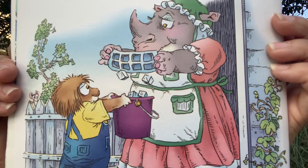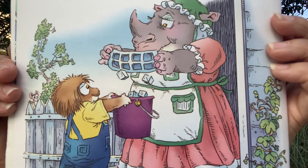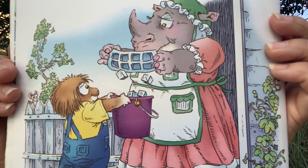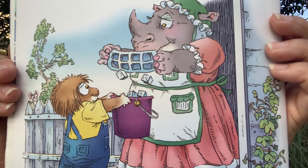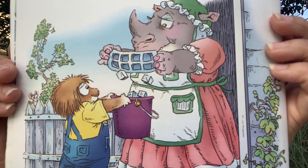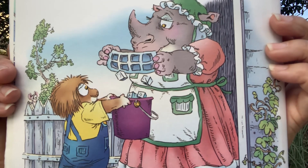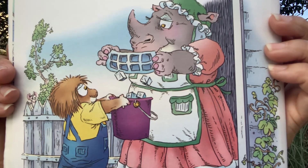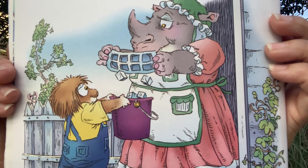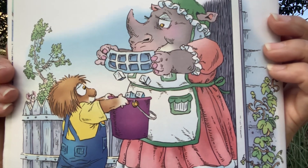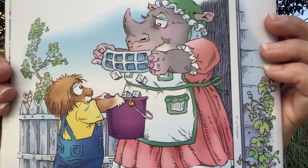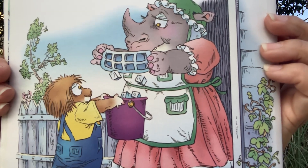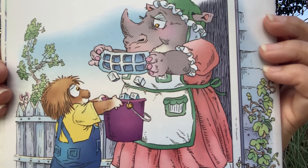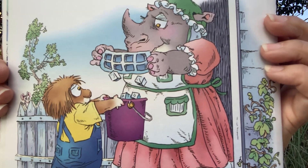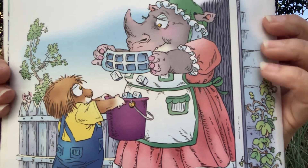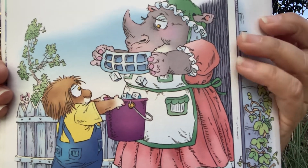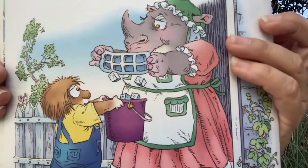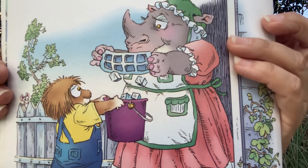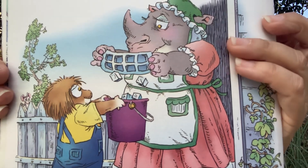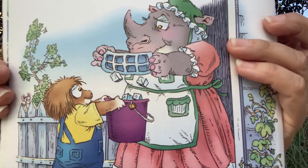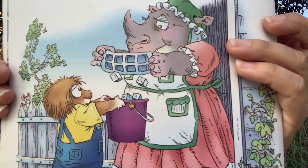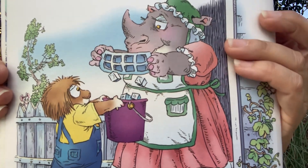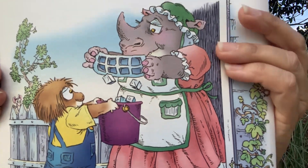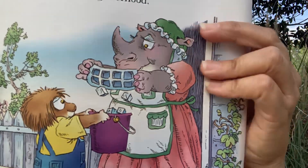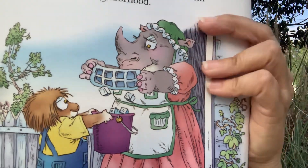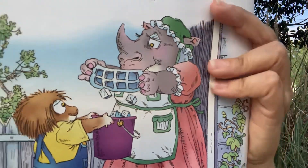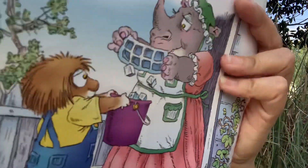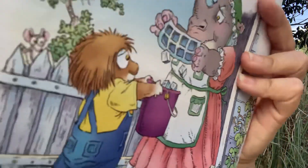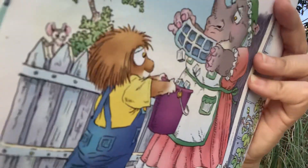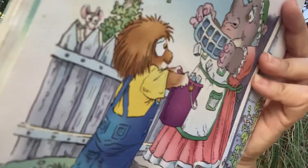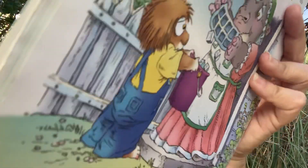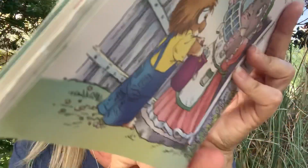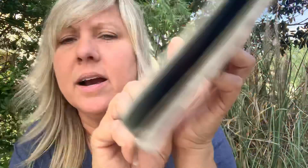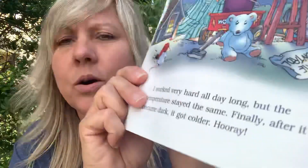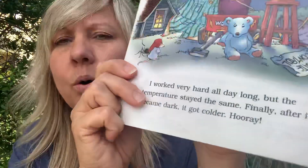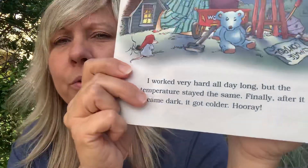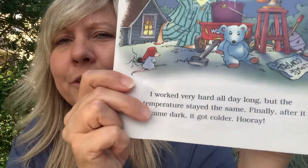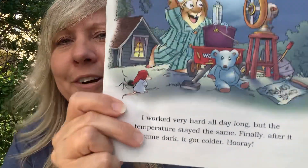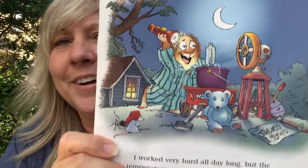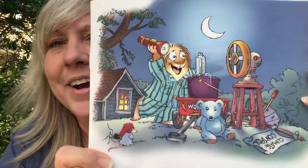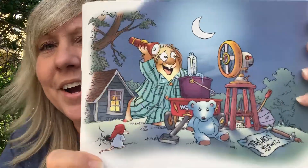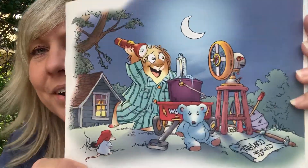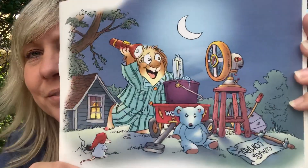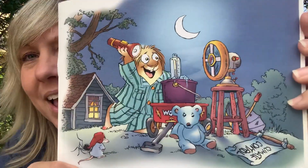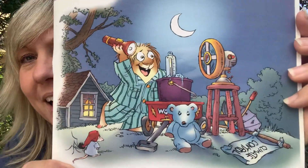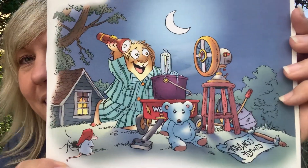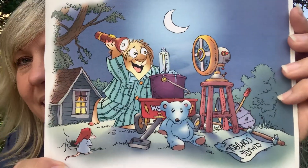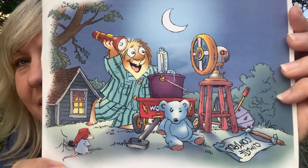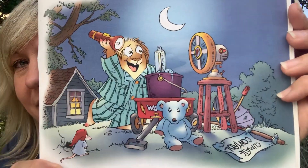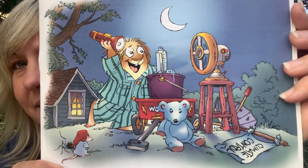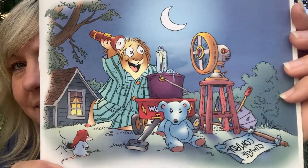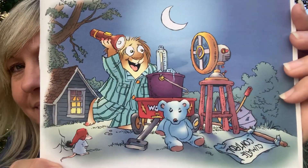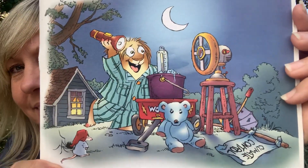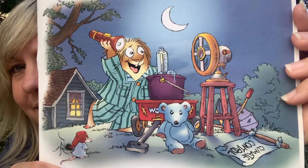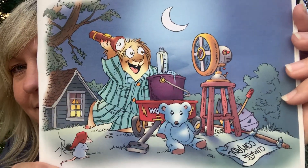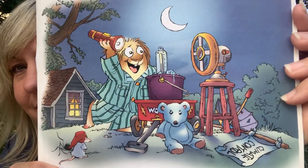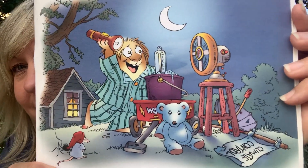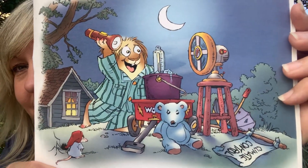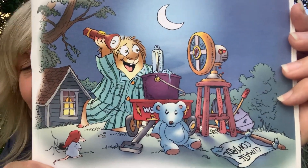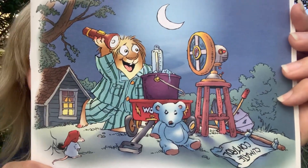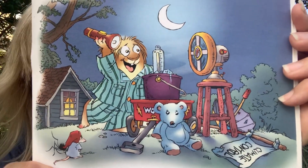stayed the same. Finally, after it became dark, it got colder. Hooray!